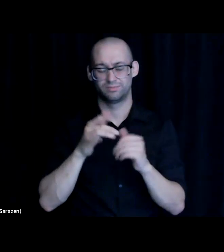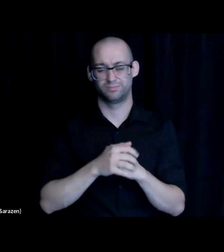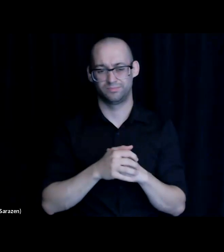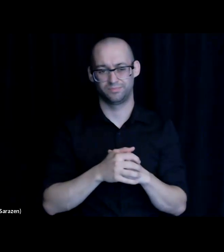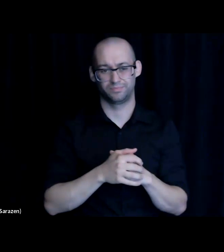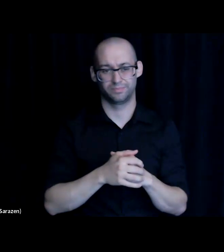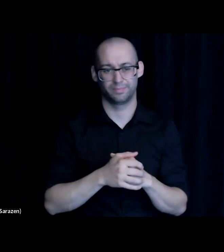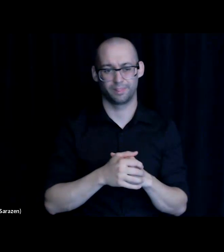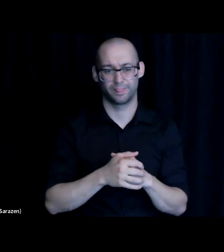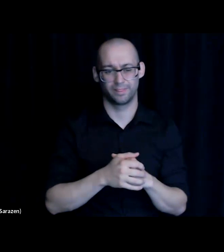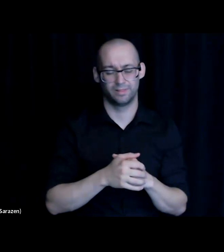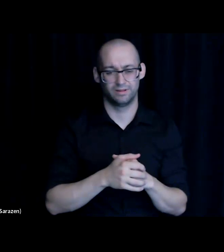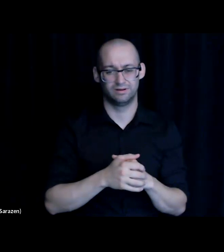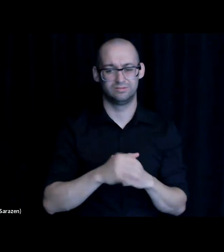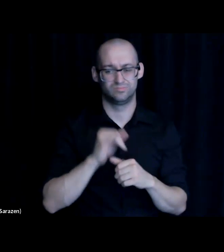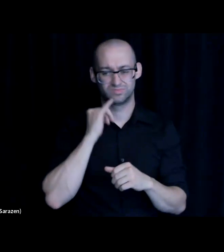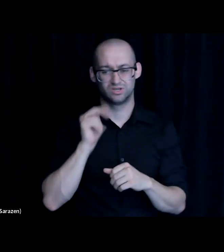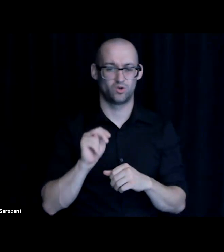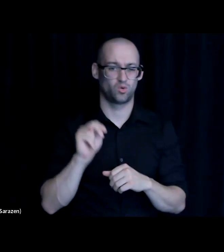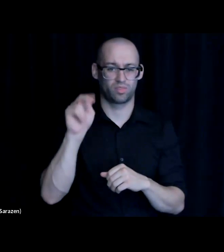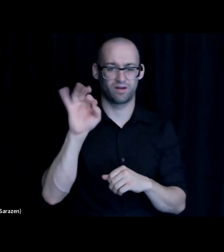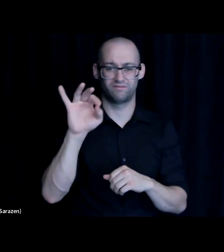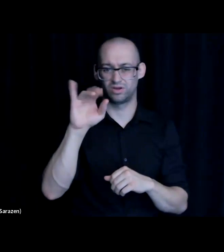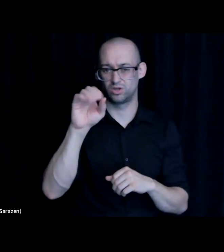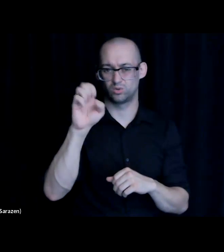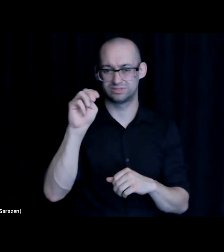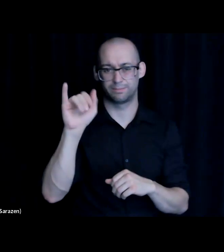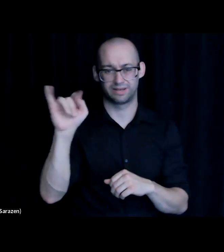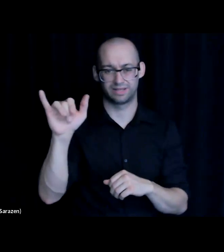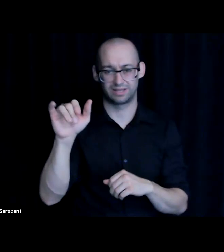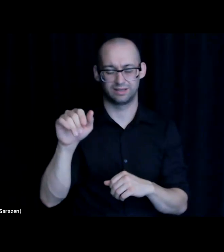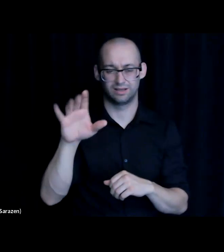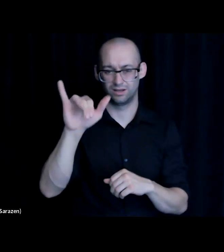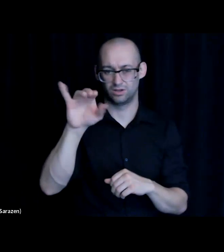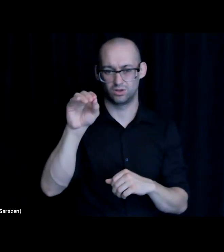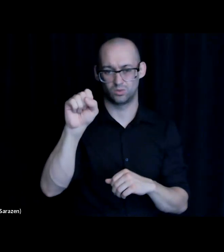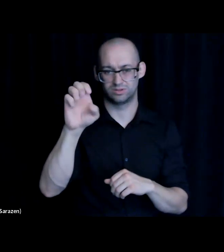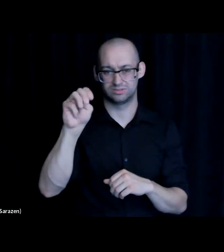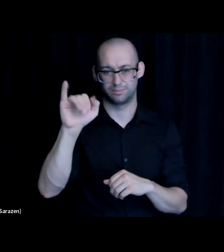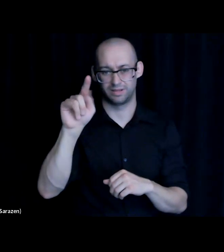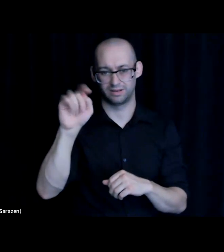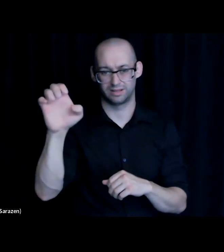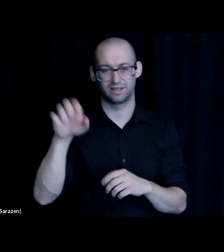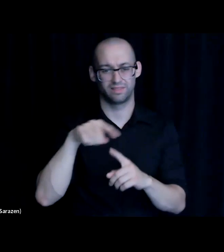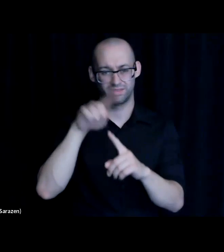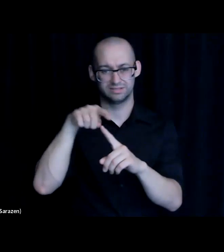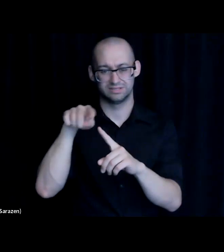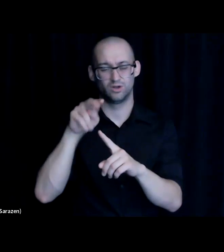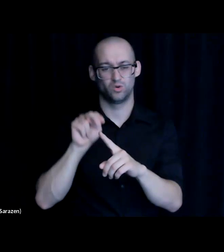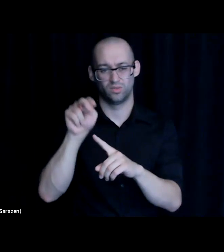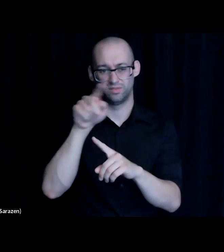area north of Yosemite. And we tend to have most of our broadband